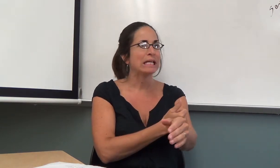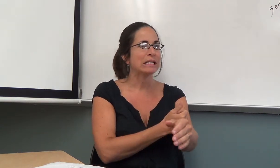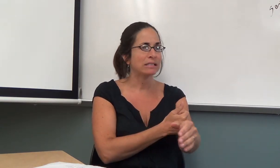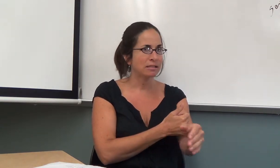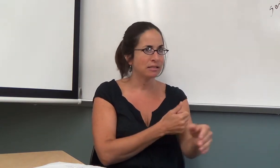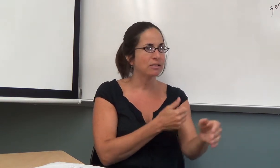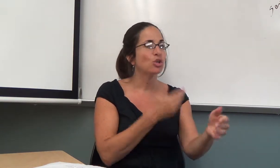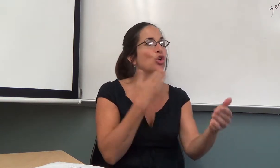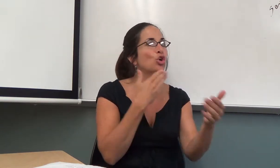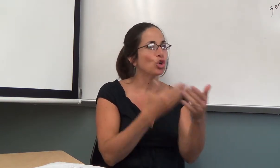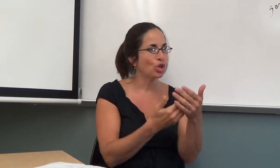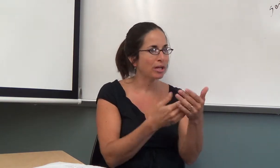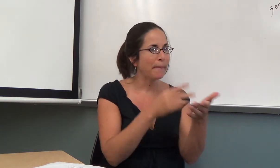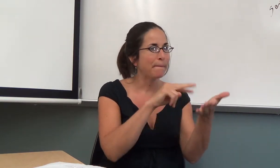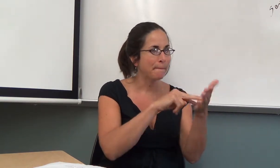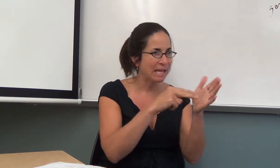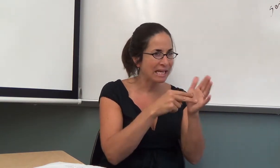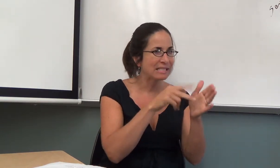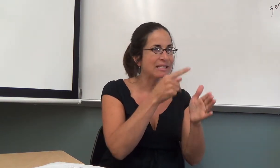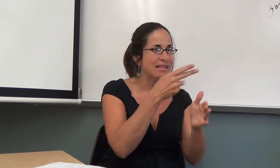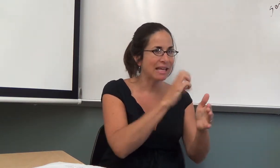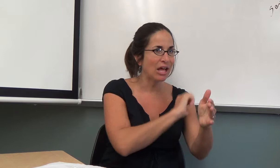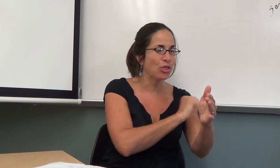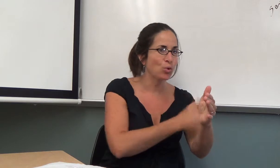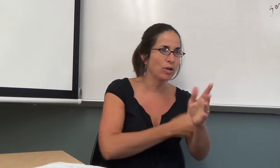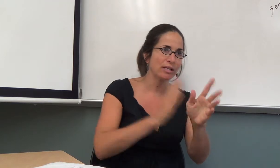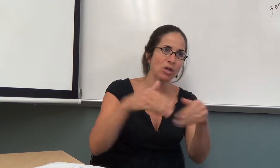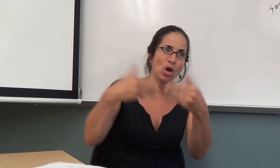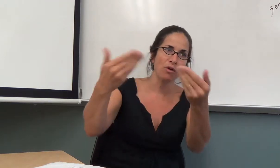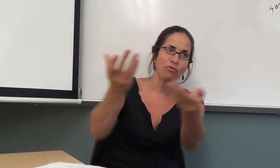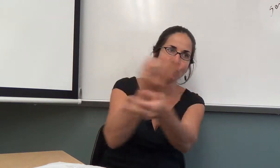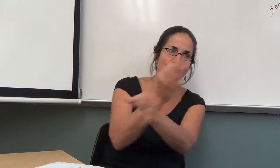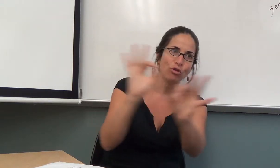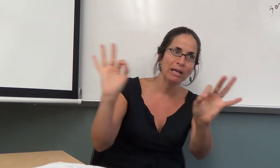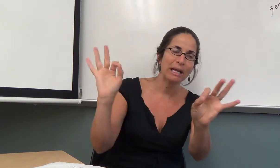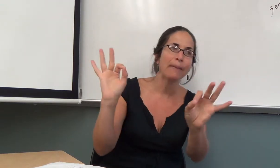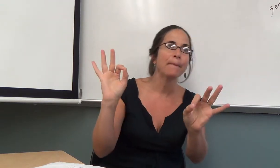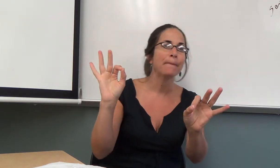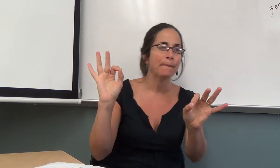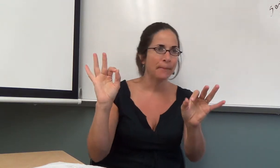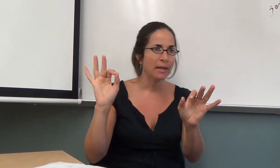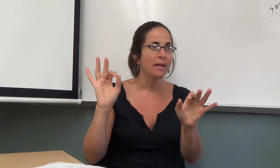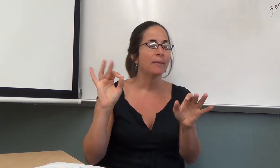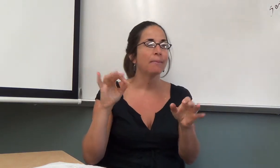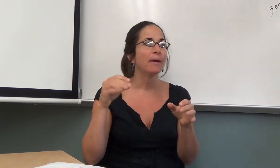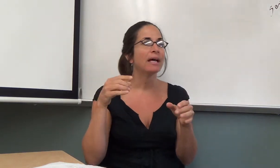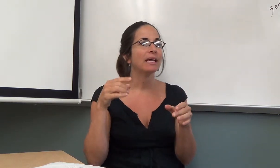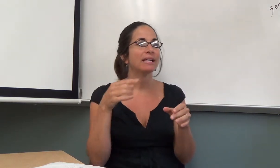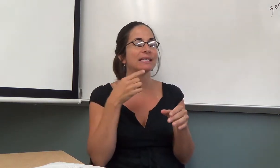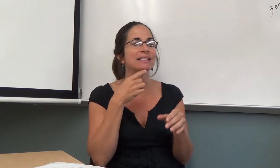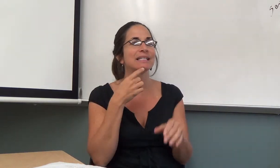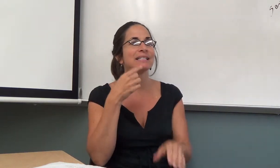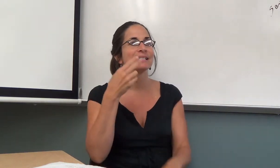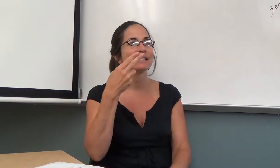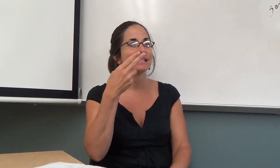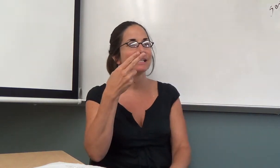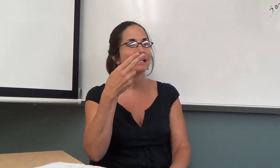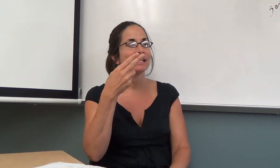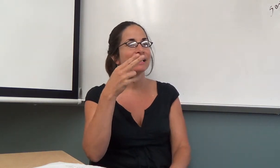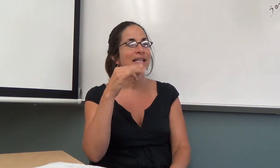It is implied that the authorities are offering freedom, but in this case, the sentence is about him saying something. So who is it